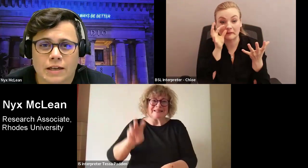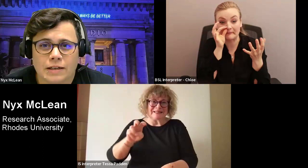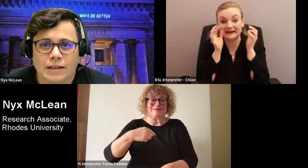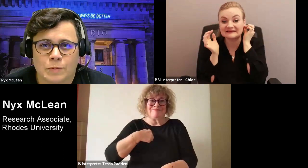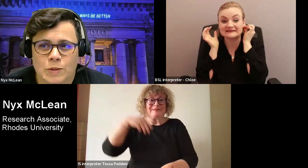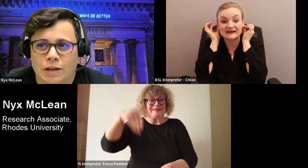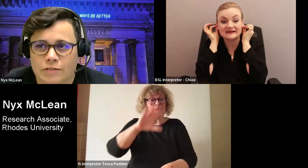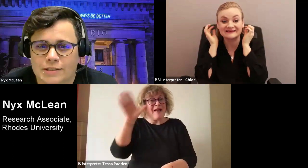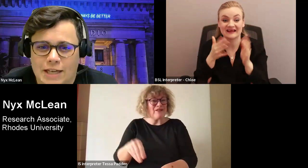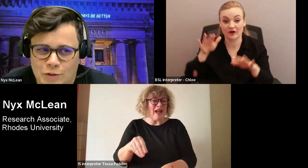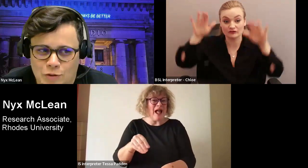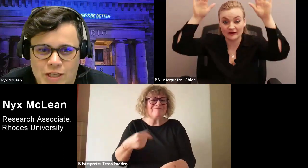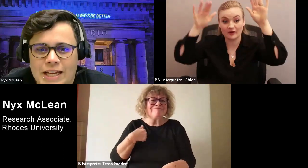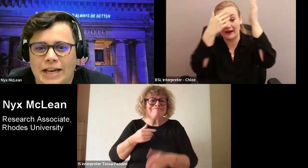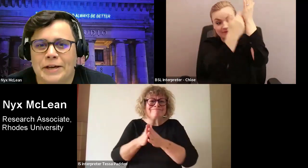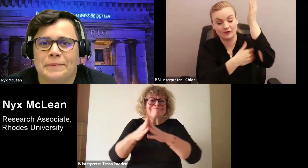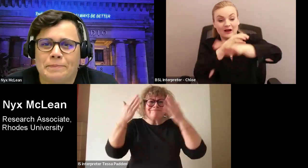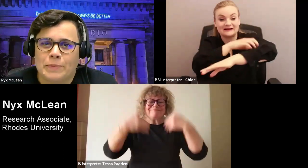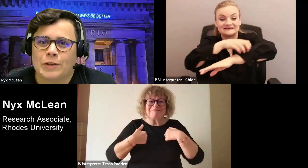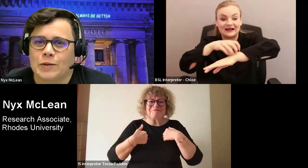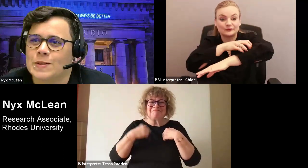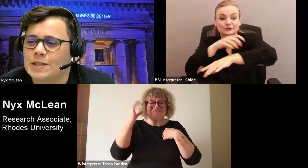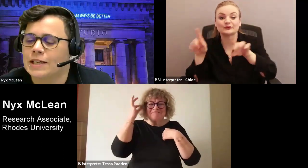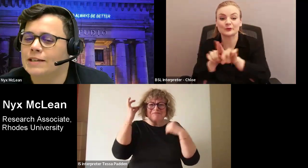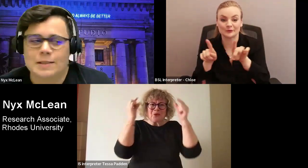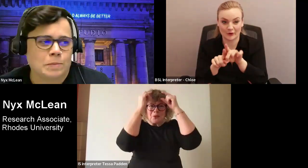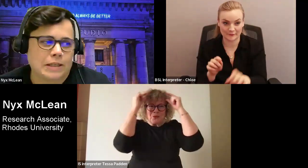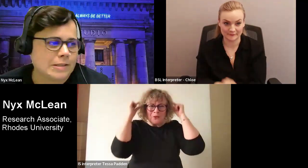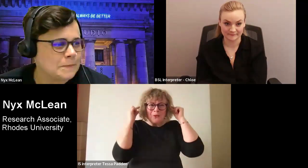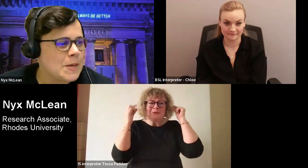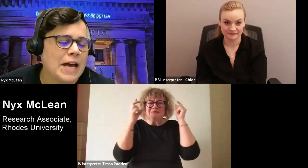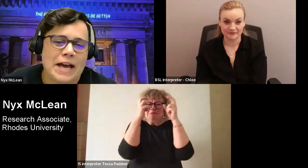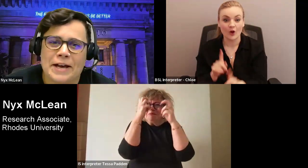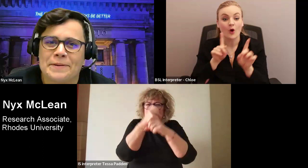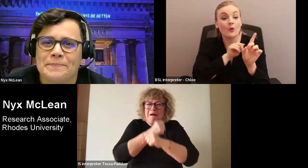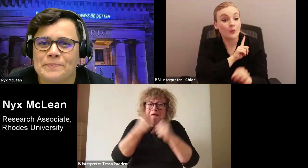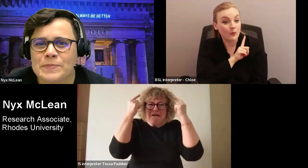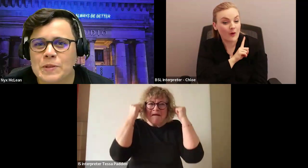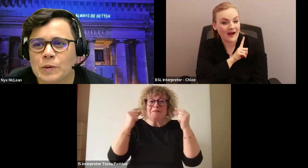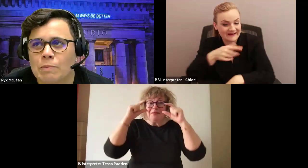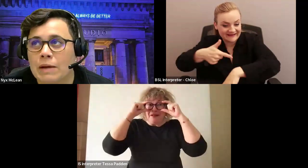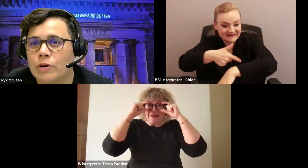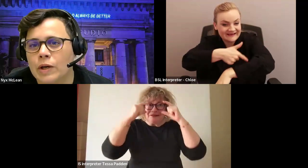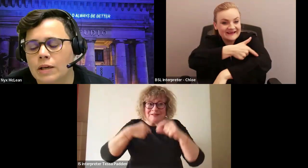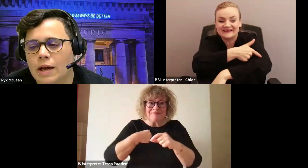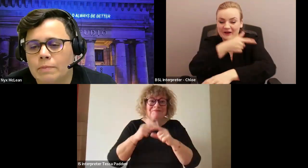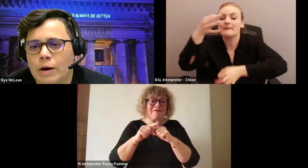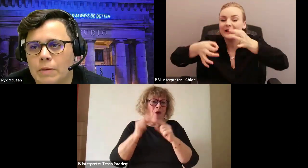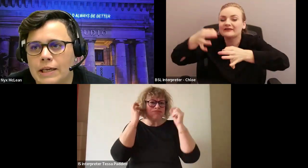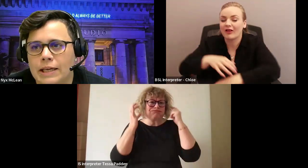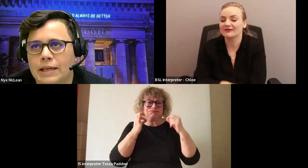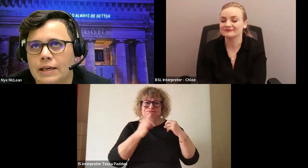arms, I am also covered in tattoos because ink is political. So my work,